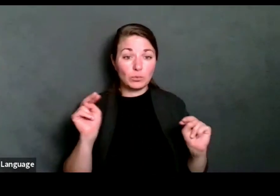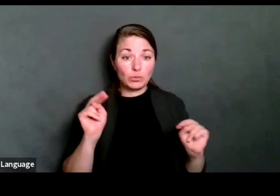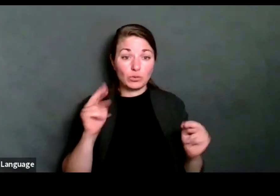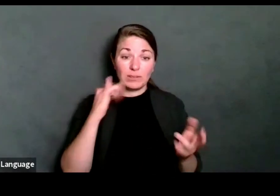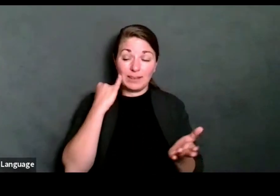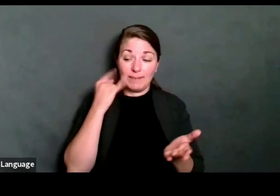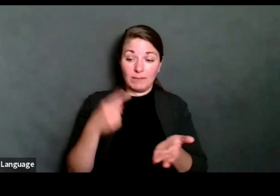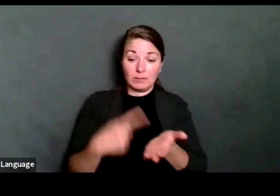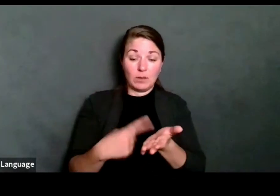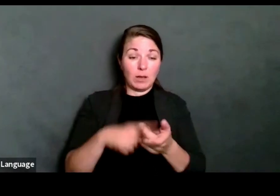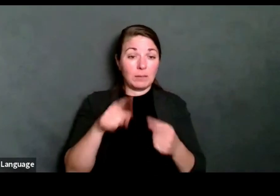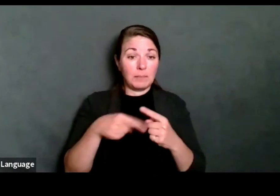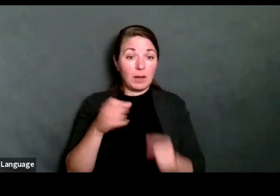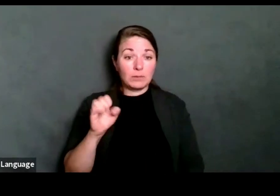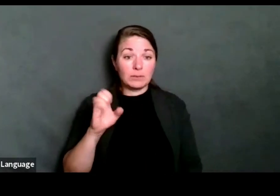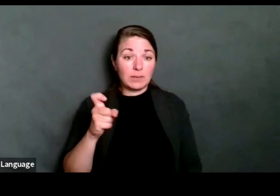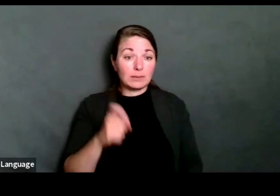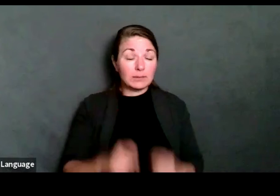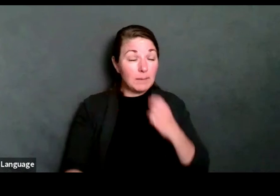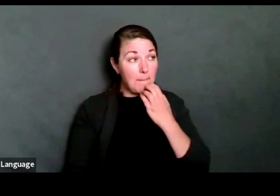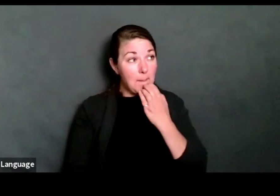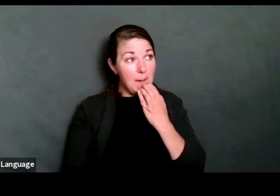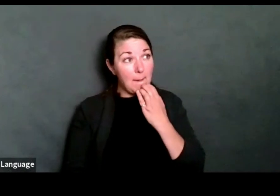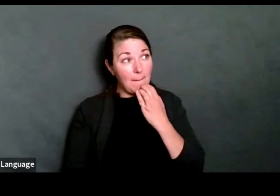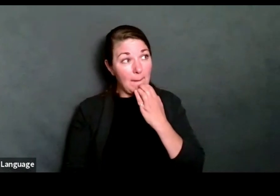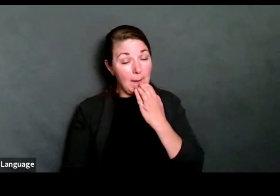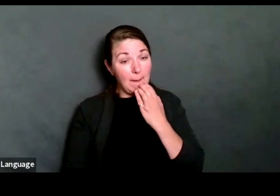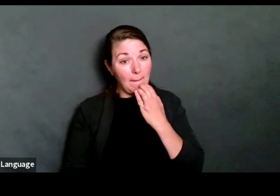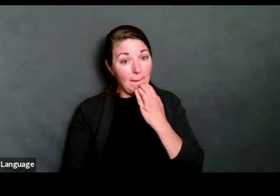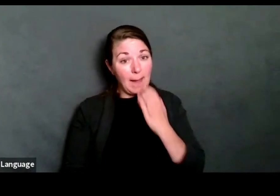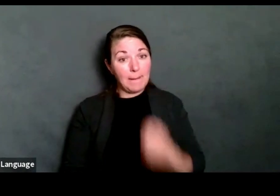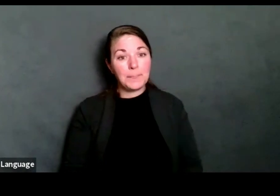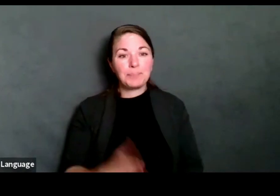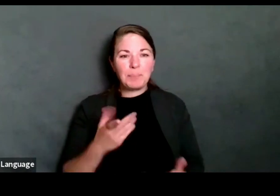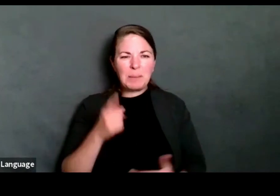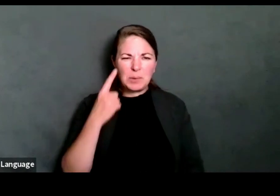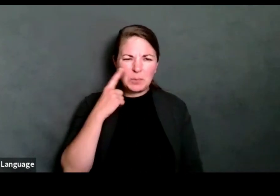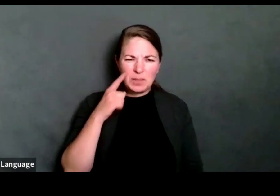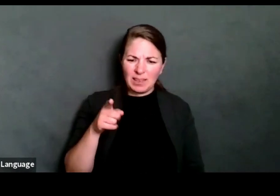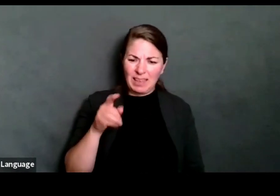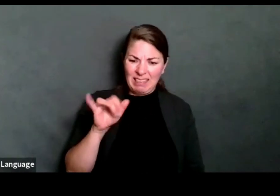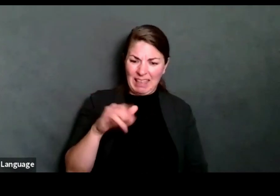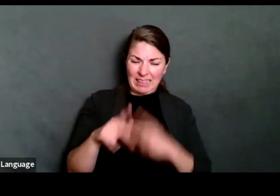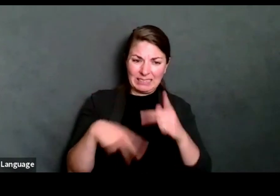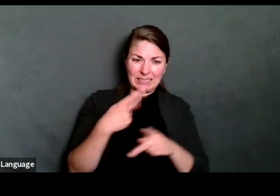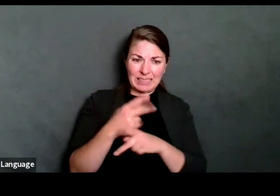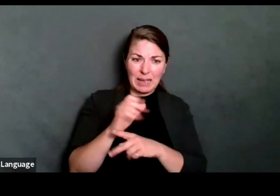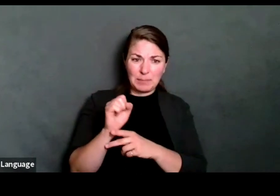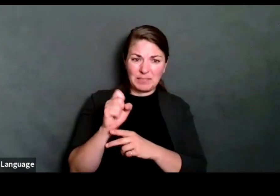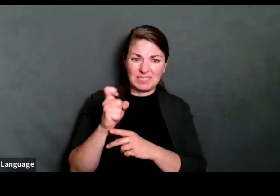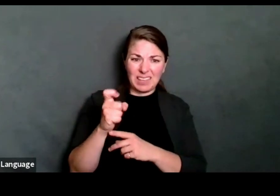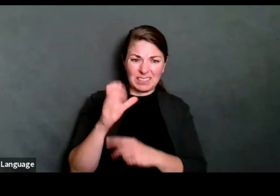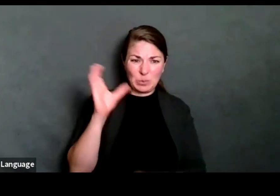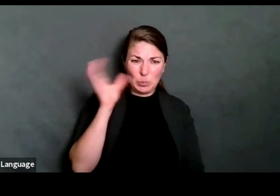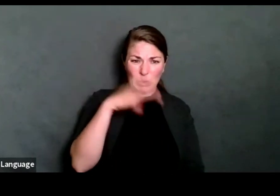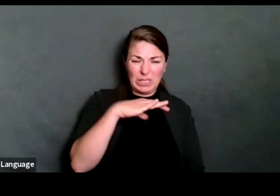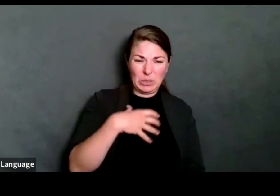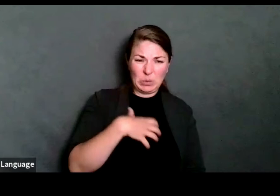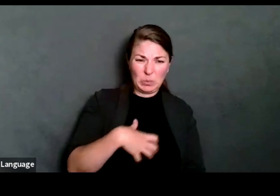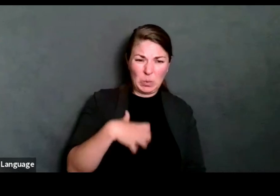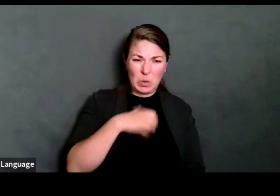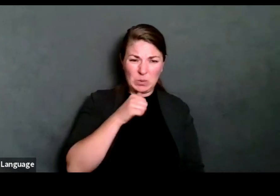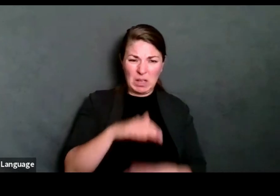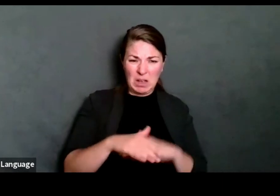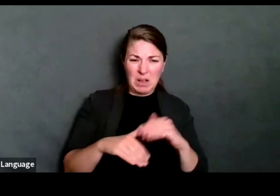important. You may get asked questions about types of sex that you find weird or gross or uncomfortable. If you recoil,